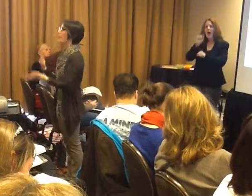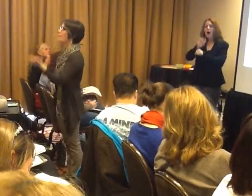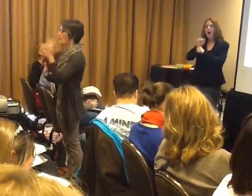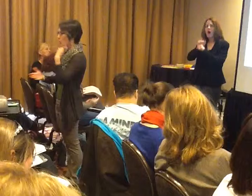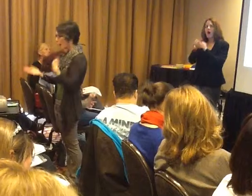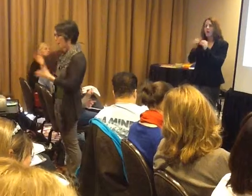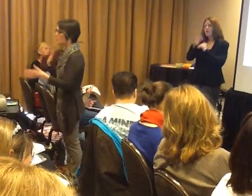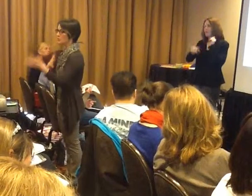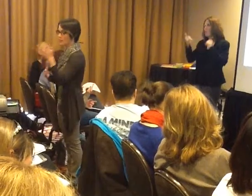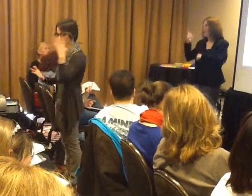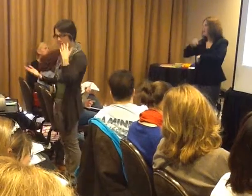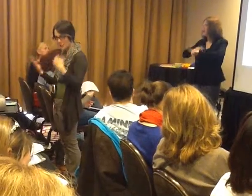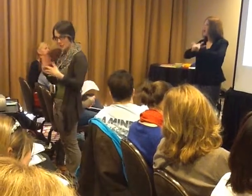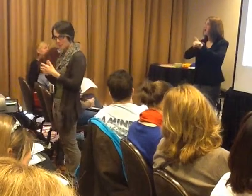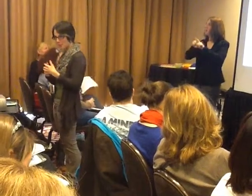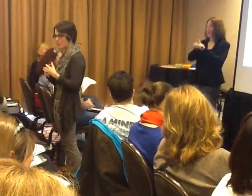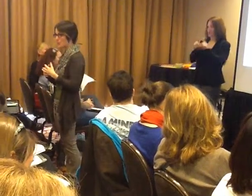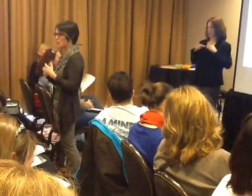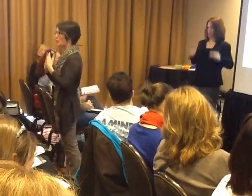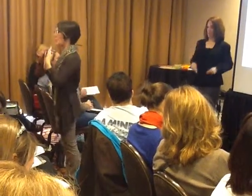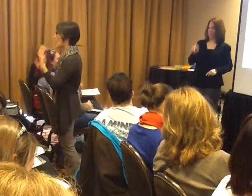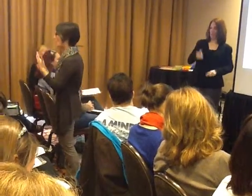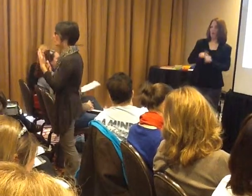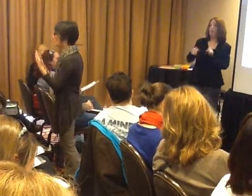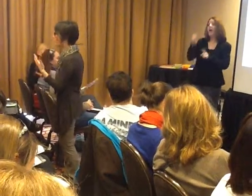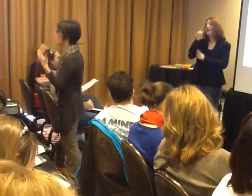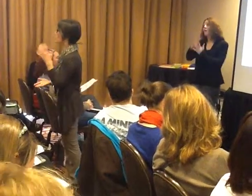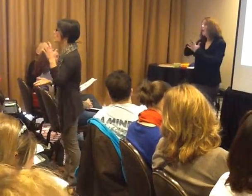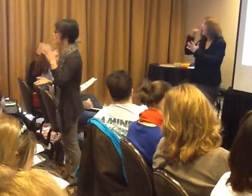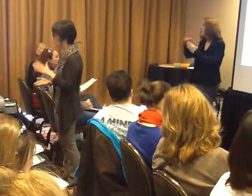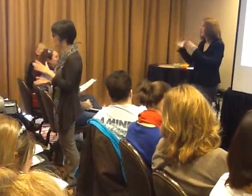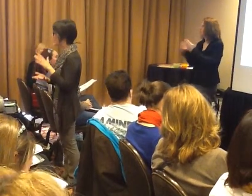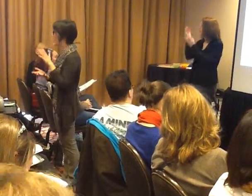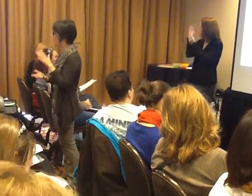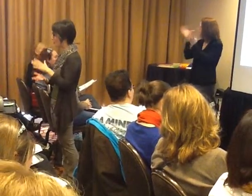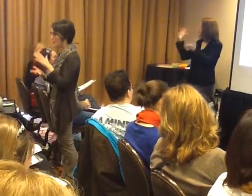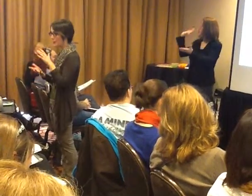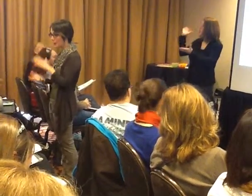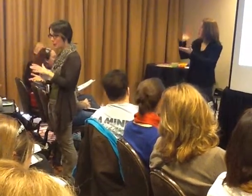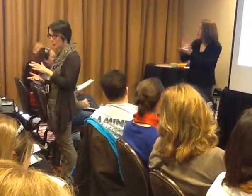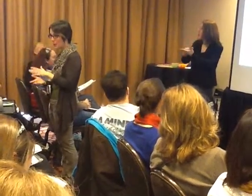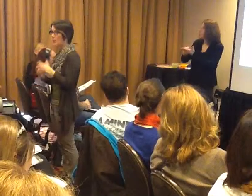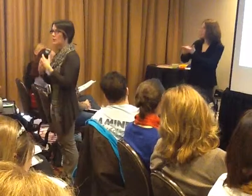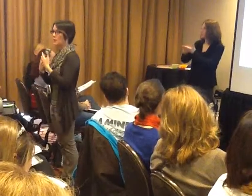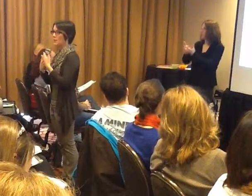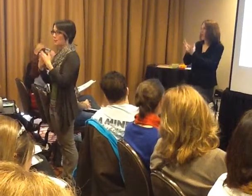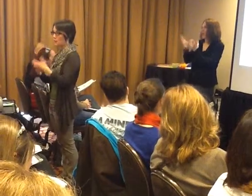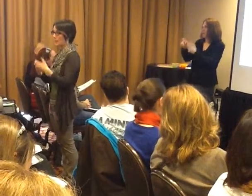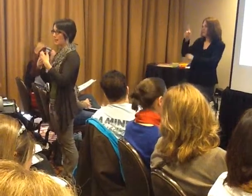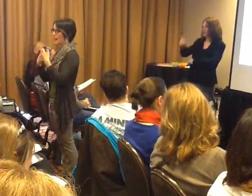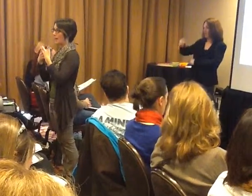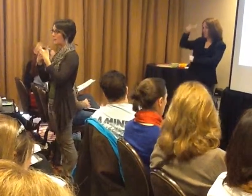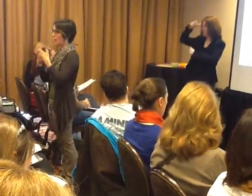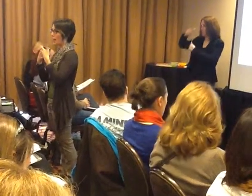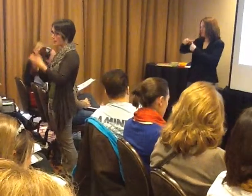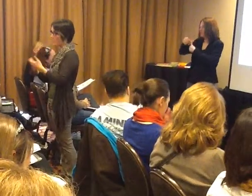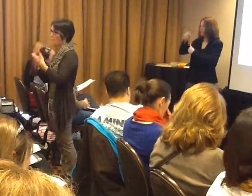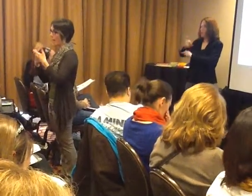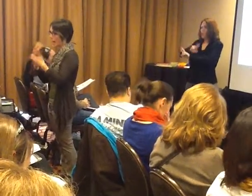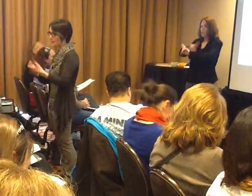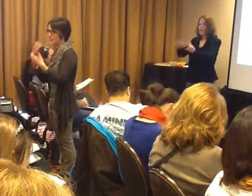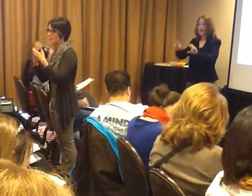humans. But when we're trying to teach them new information, when we're trying to reduce that memory load so that they're ready and